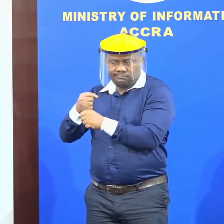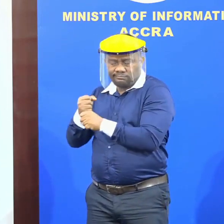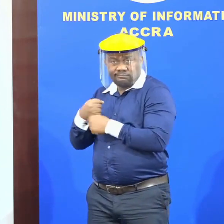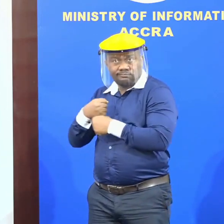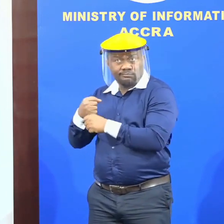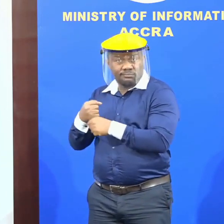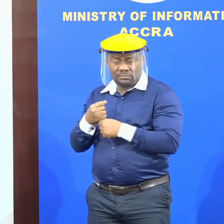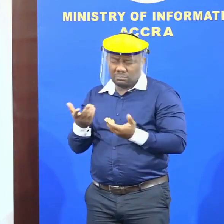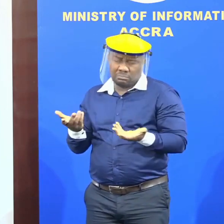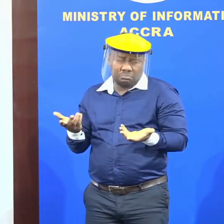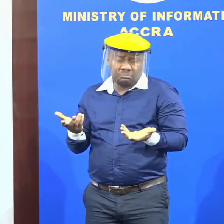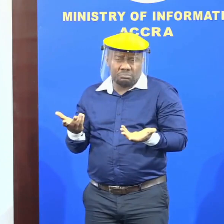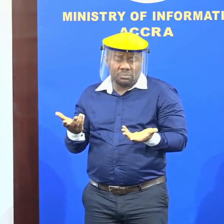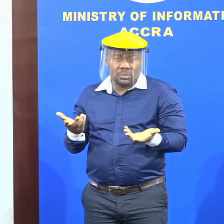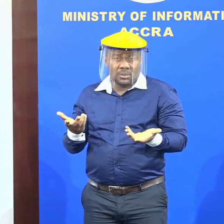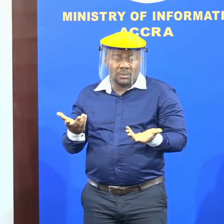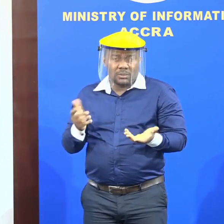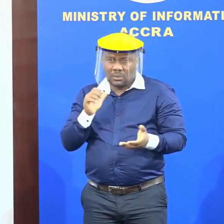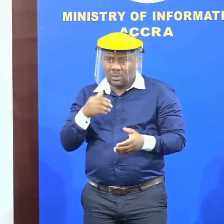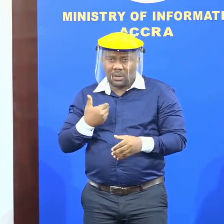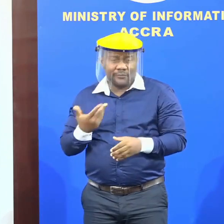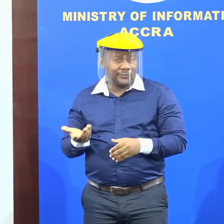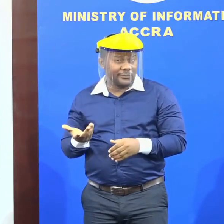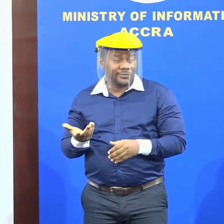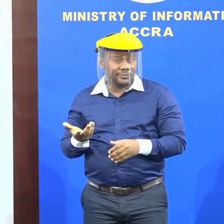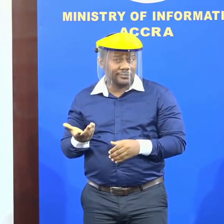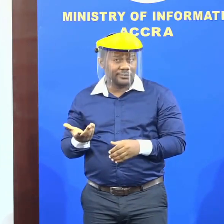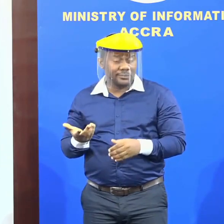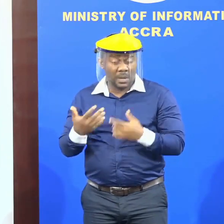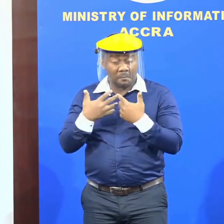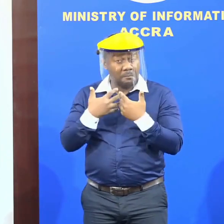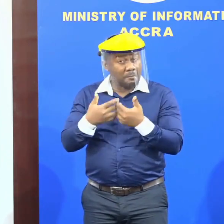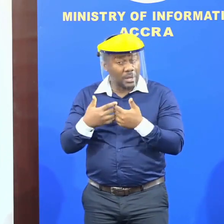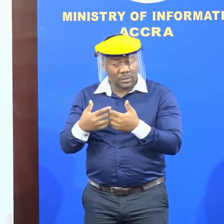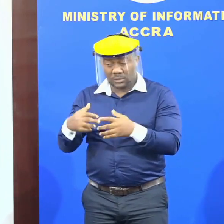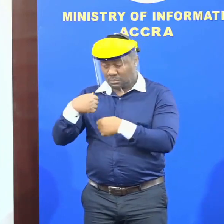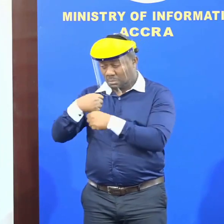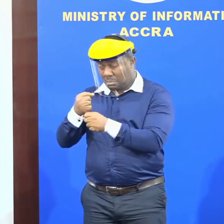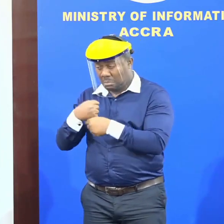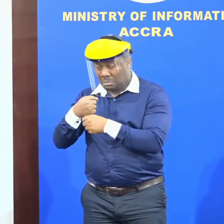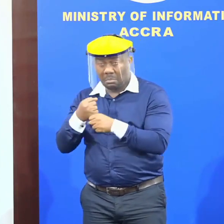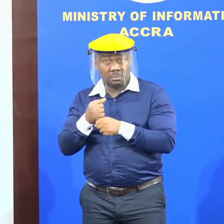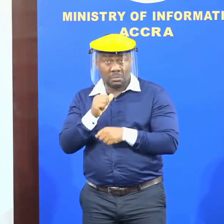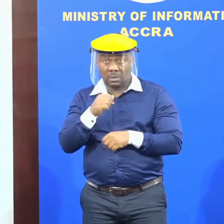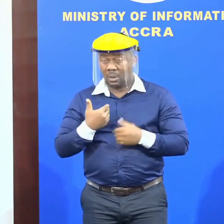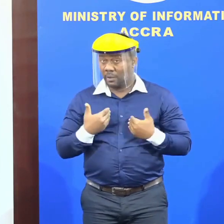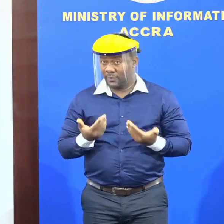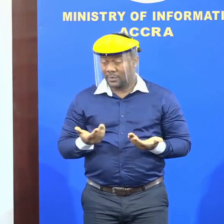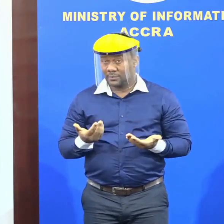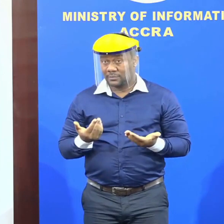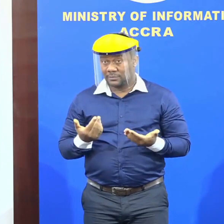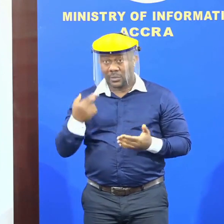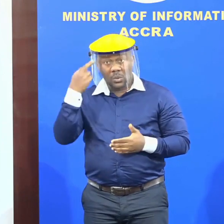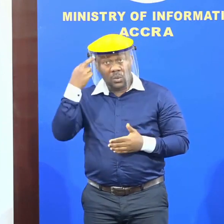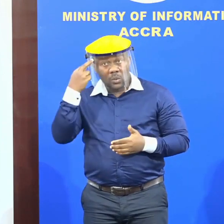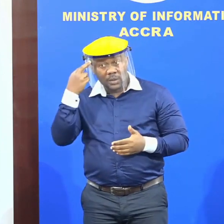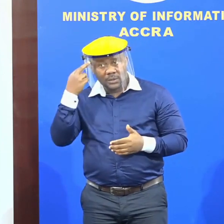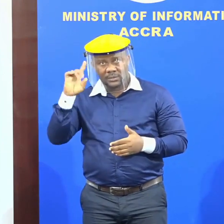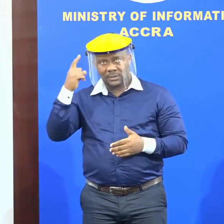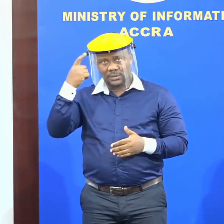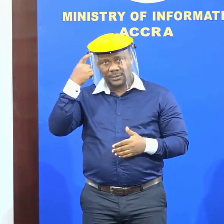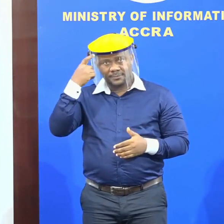kura nkuran se ombeba no mabe ye mfiri dwuma ewo ye memu ha se so mo de da na kuku we saso nti no na aban